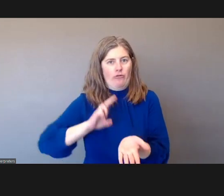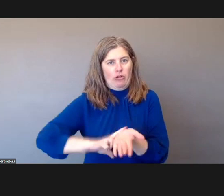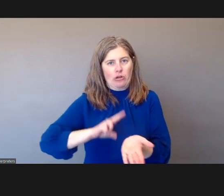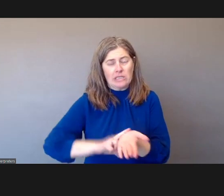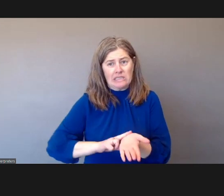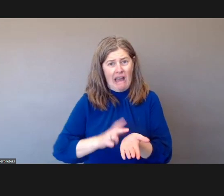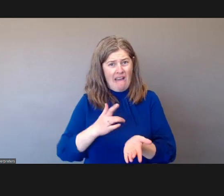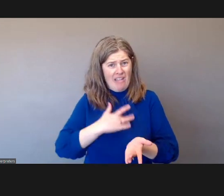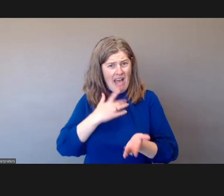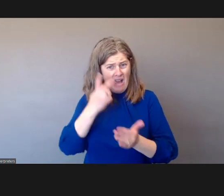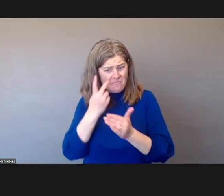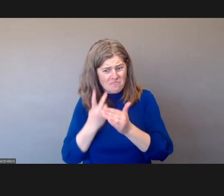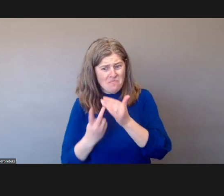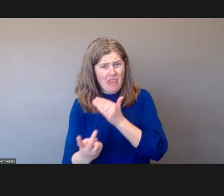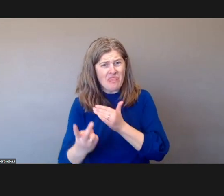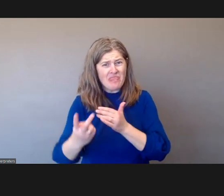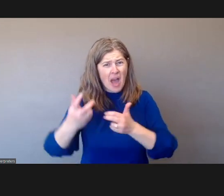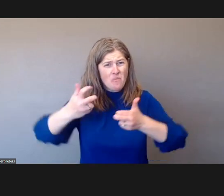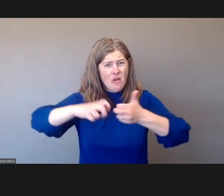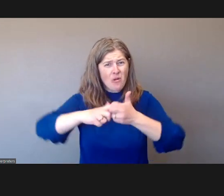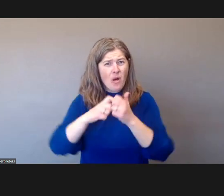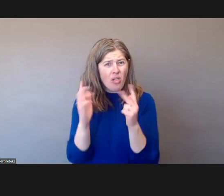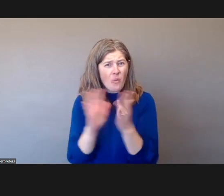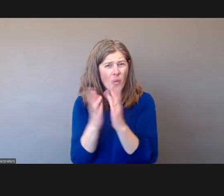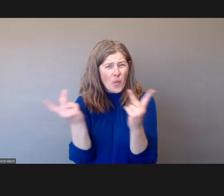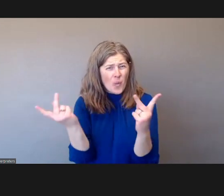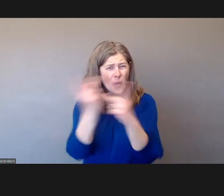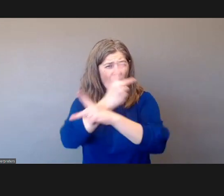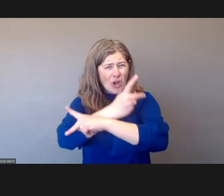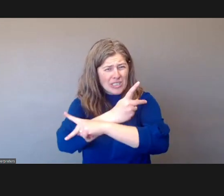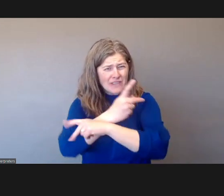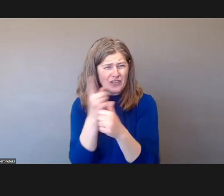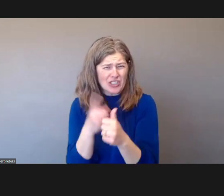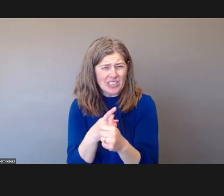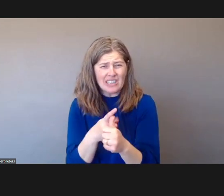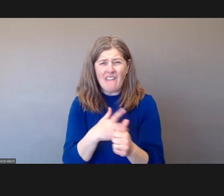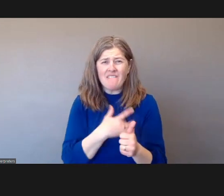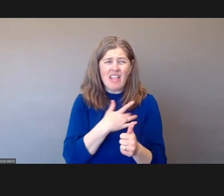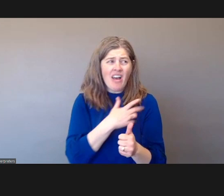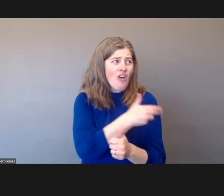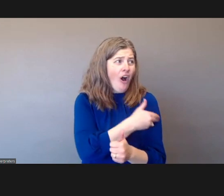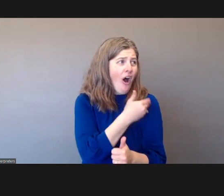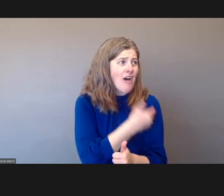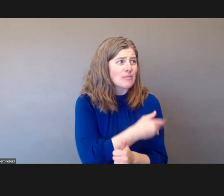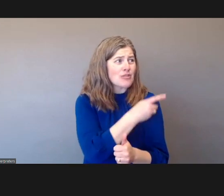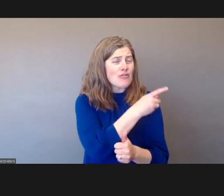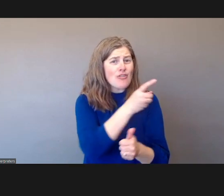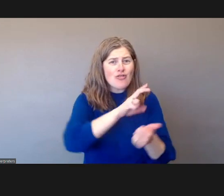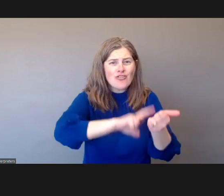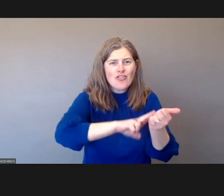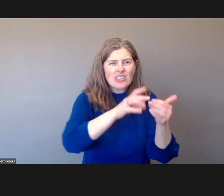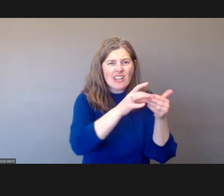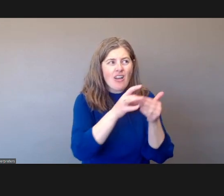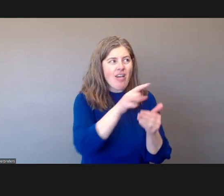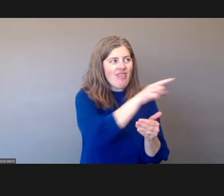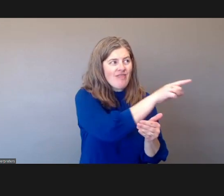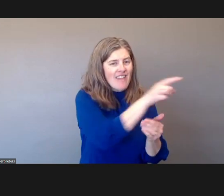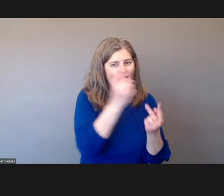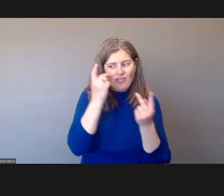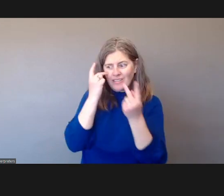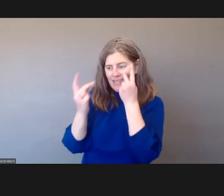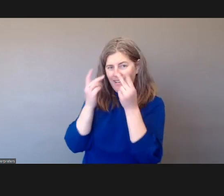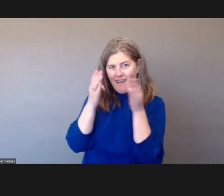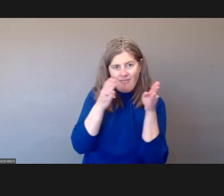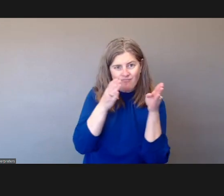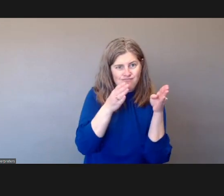worse before it gets better. I think some of our hospital and nursing leaders in our hospitals are seeing a shift